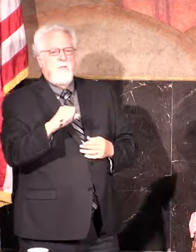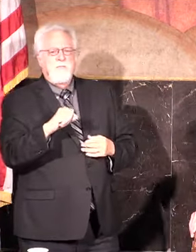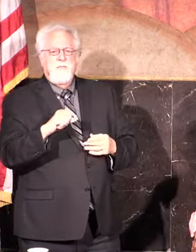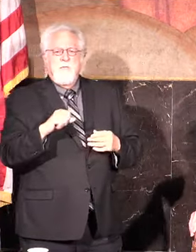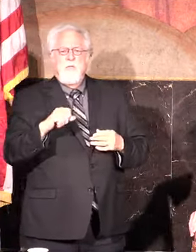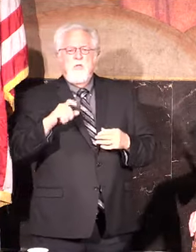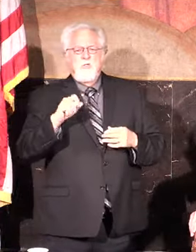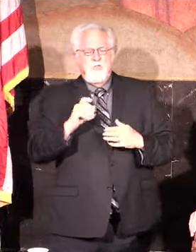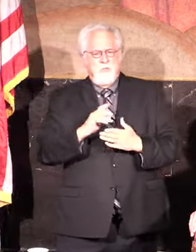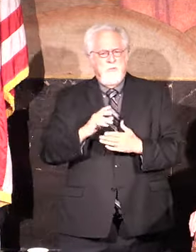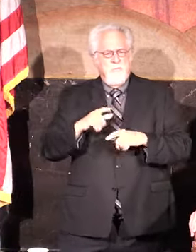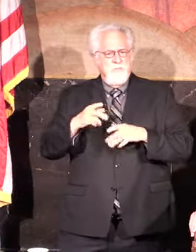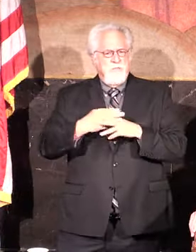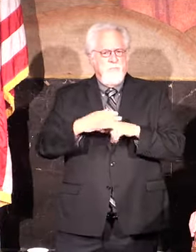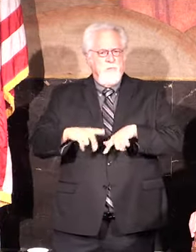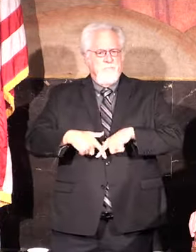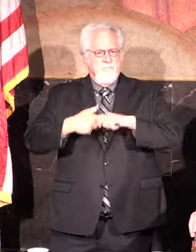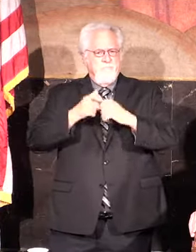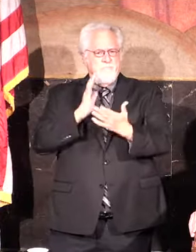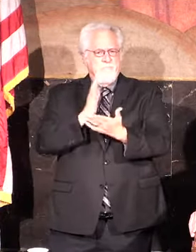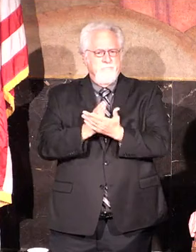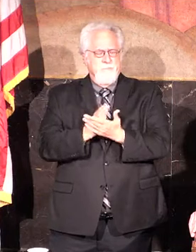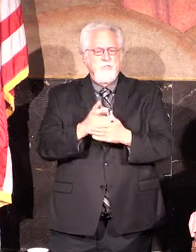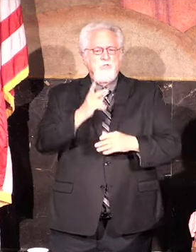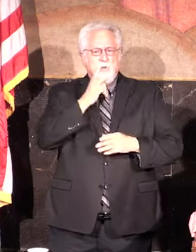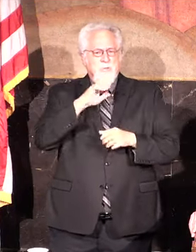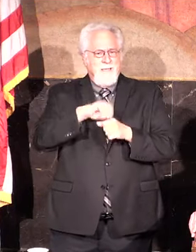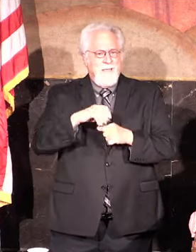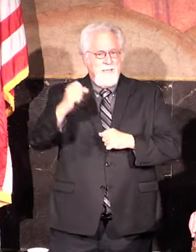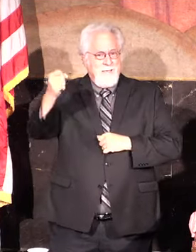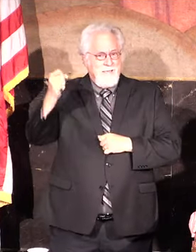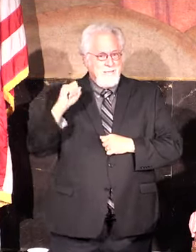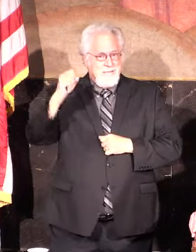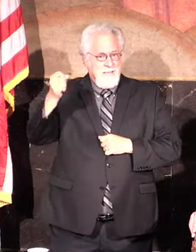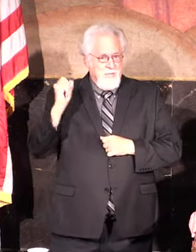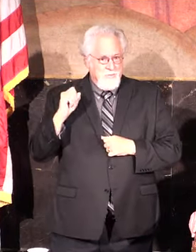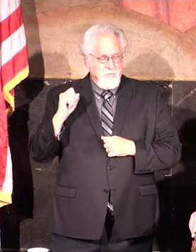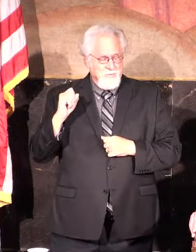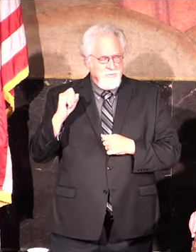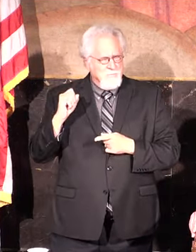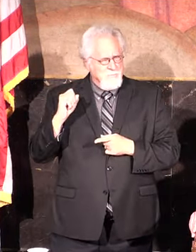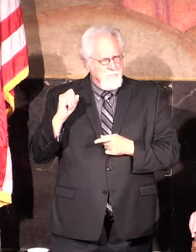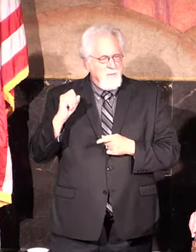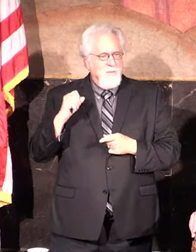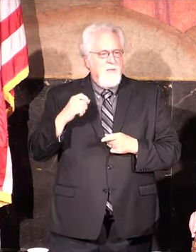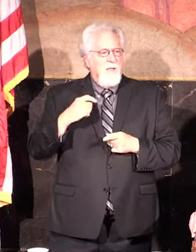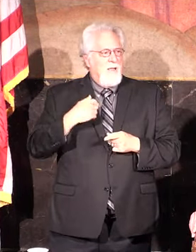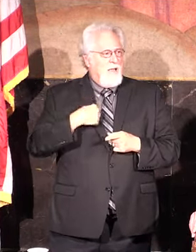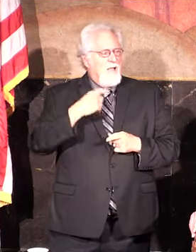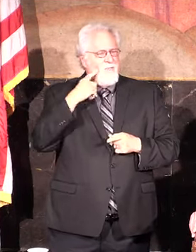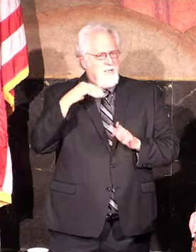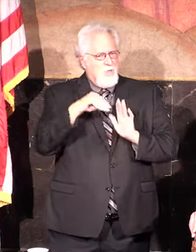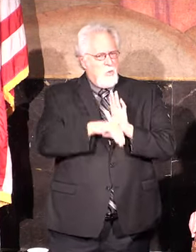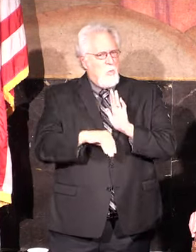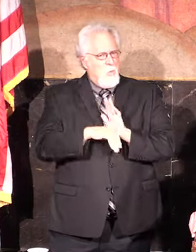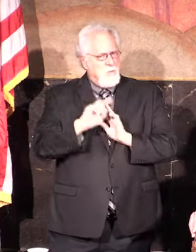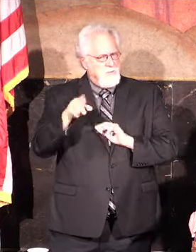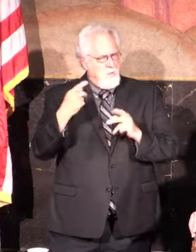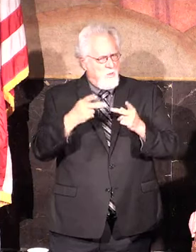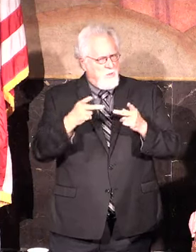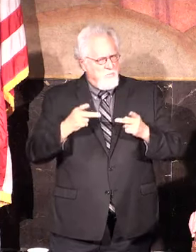whether we should temporarily ban smoking at the casinos where it's not already banned. So I think in New Orleans may be the only